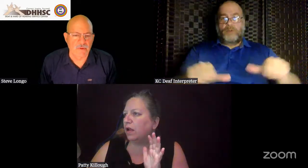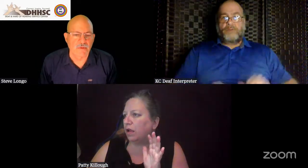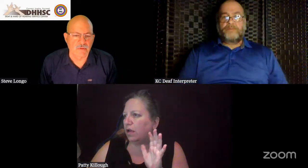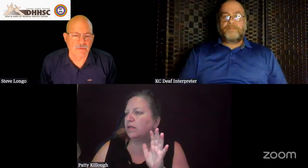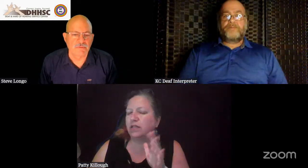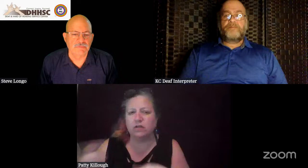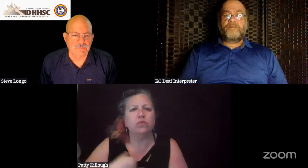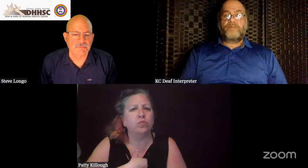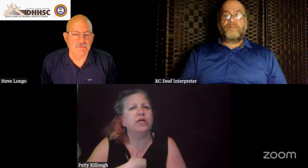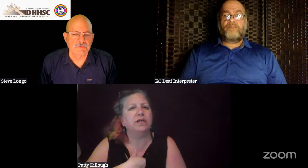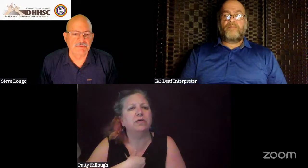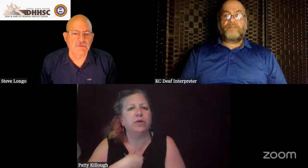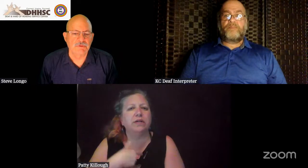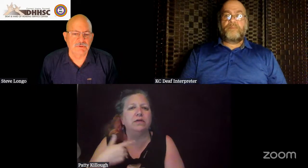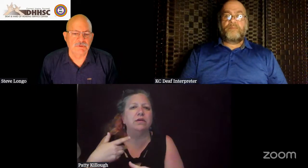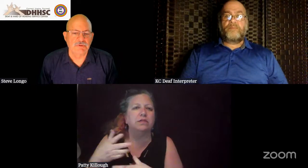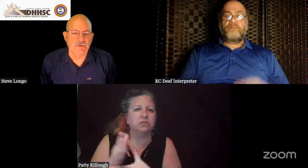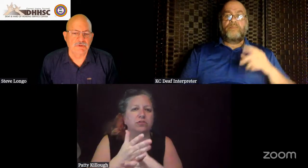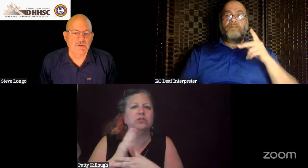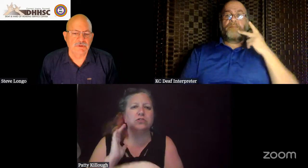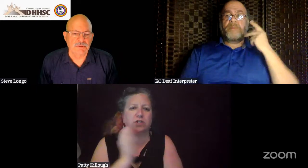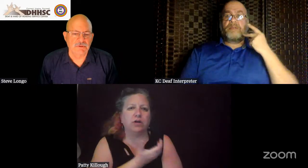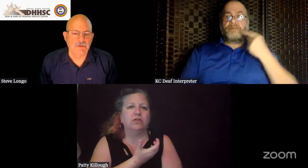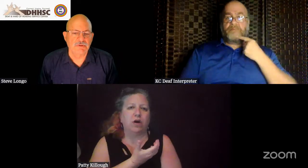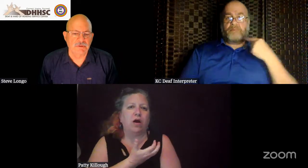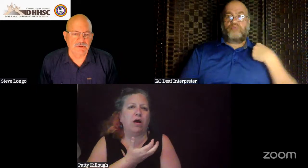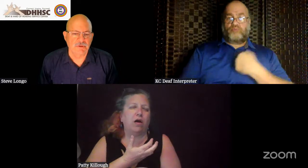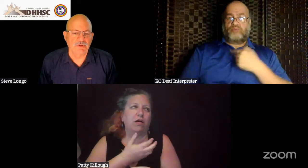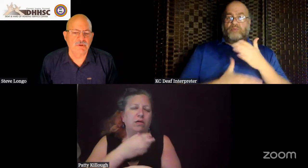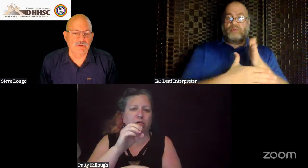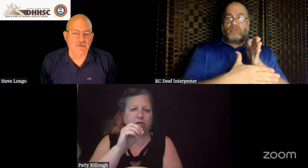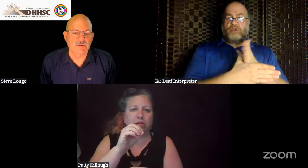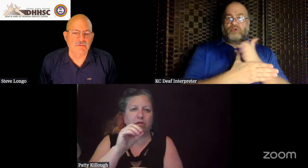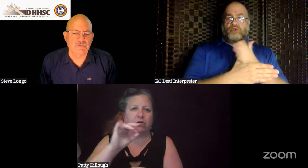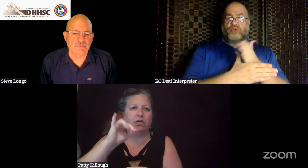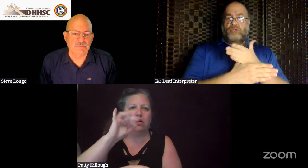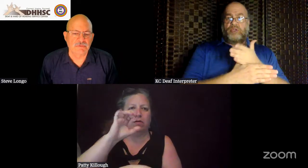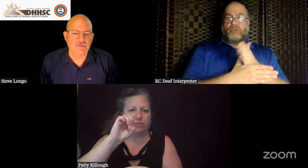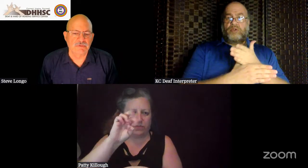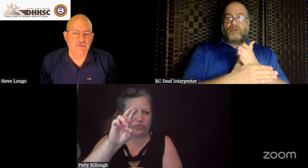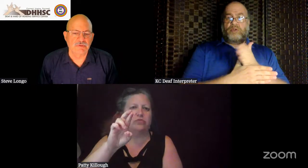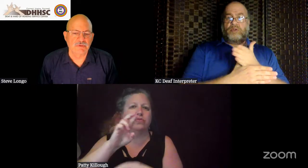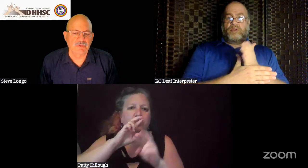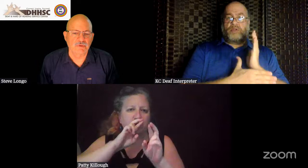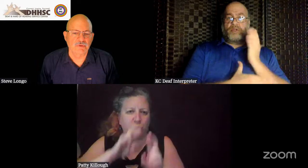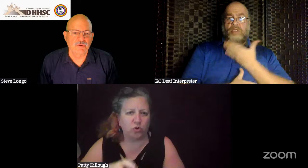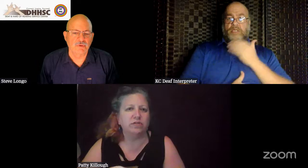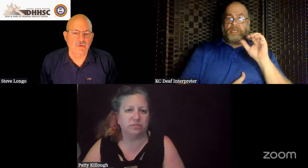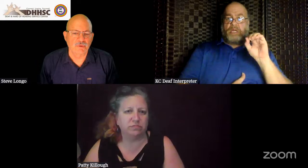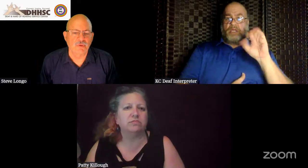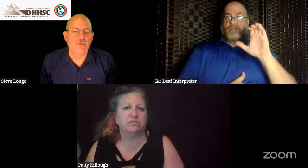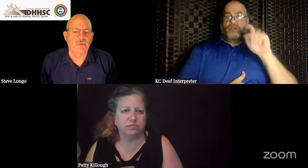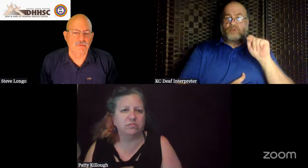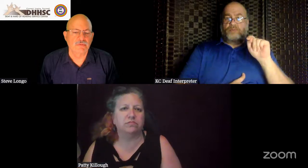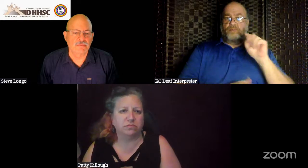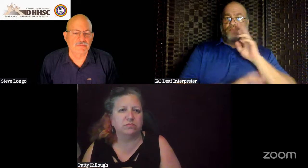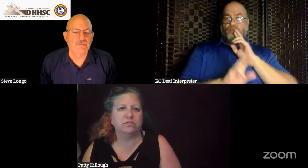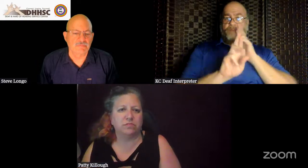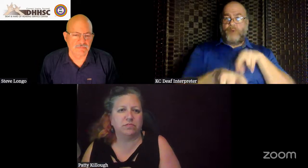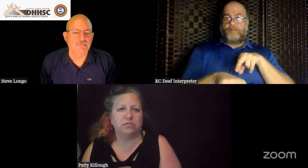And we have posted those minutes, and we share